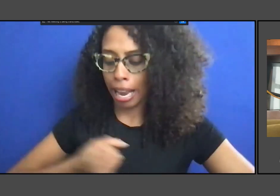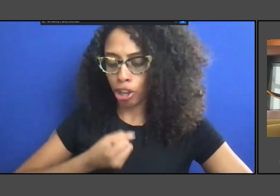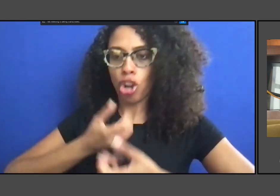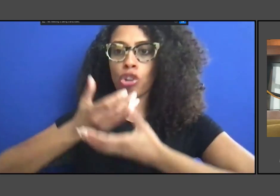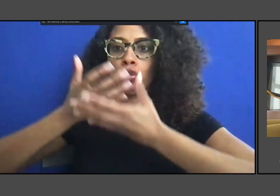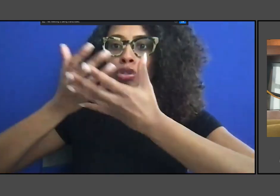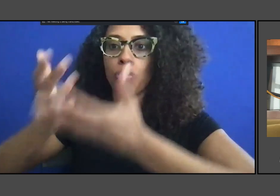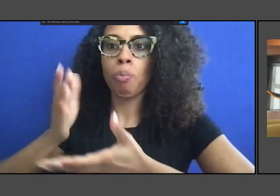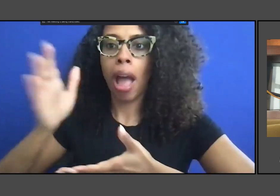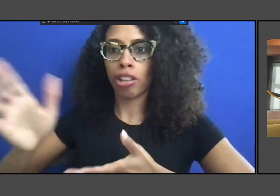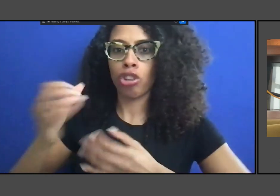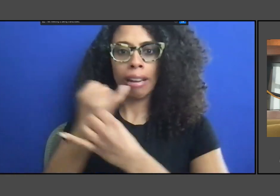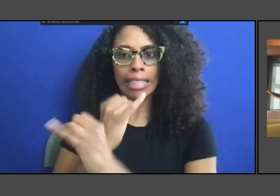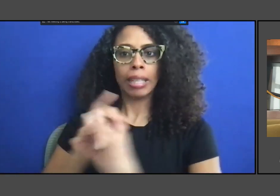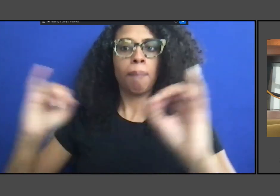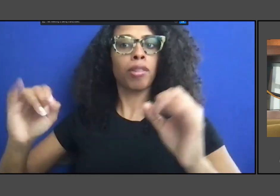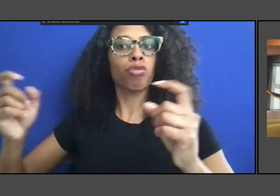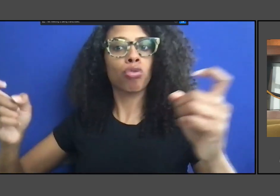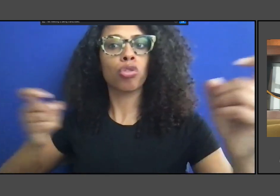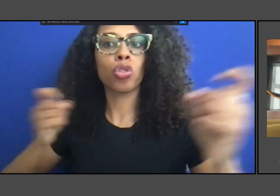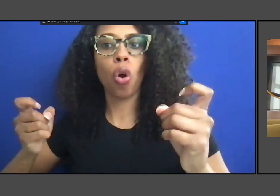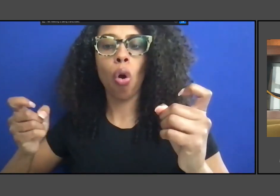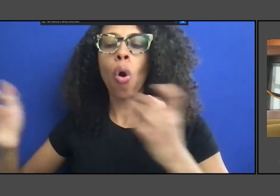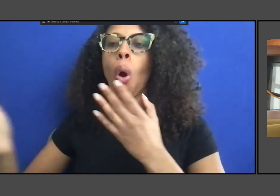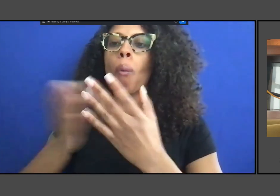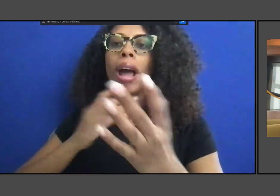Thank you so much. Terri Lyne.